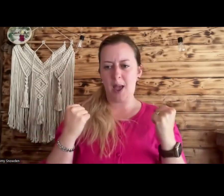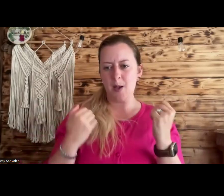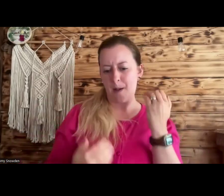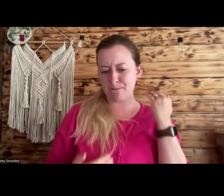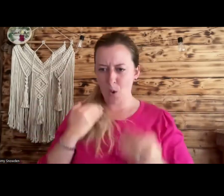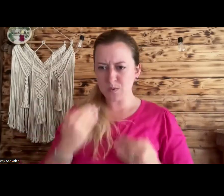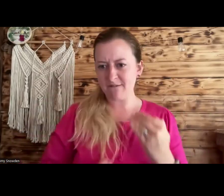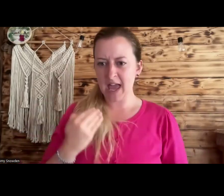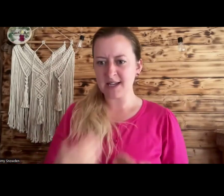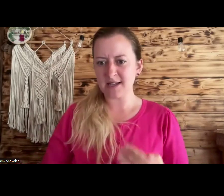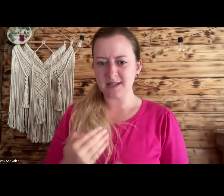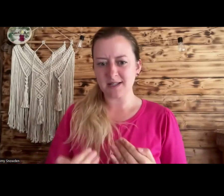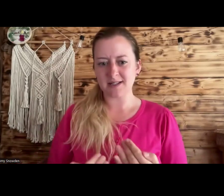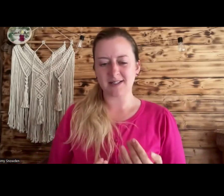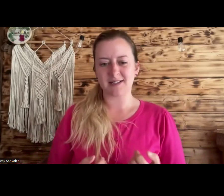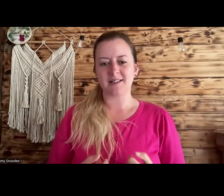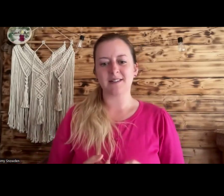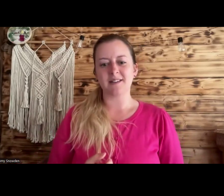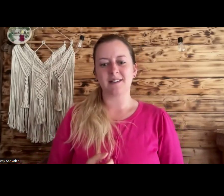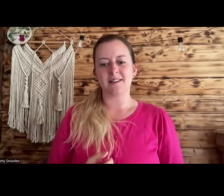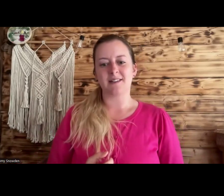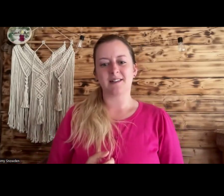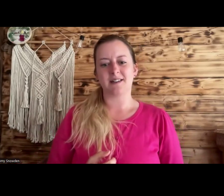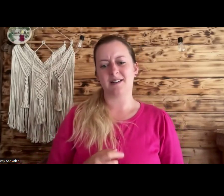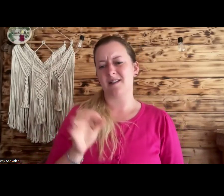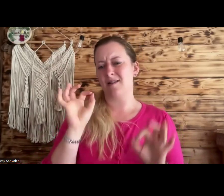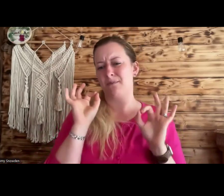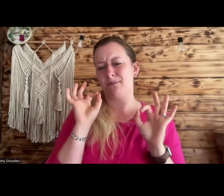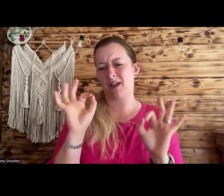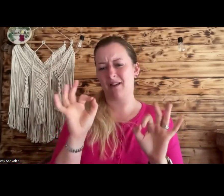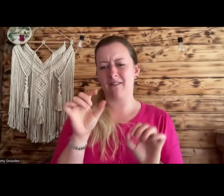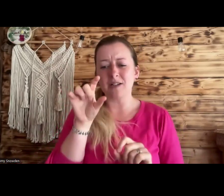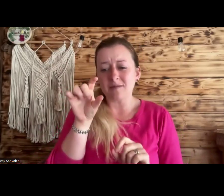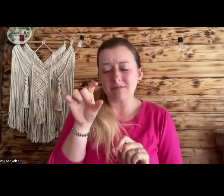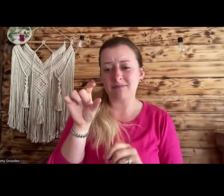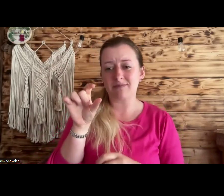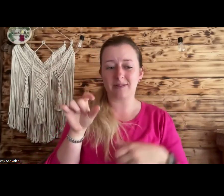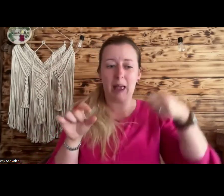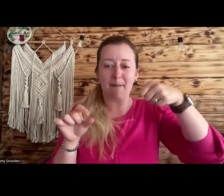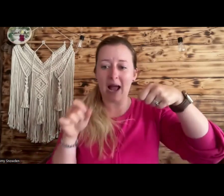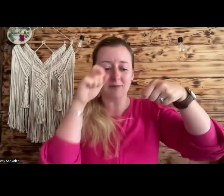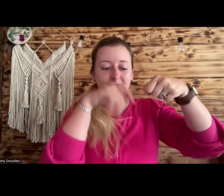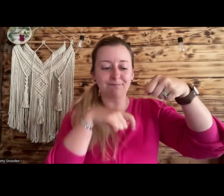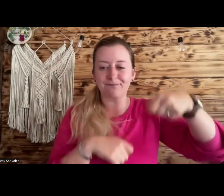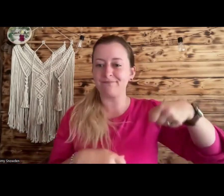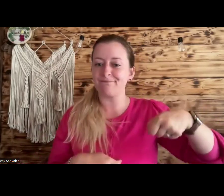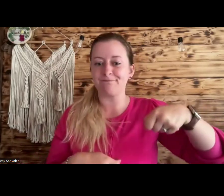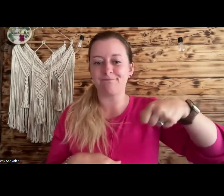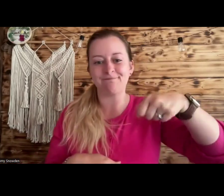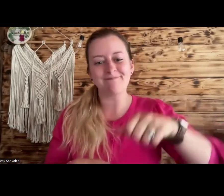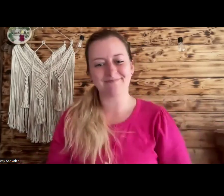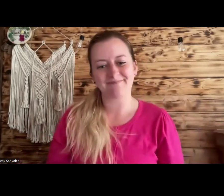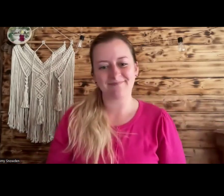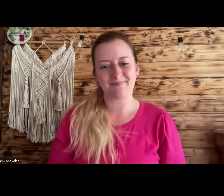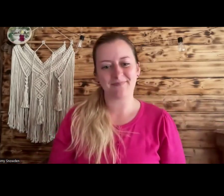going to really help us, and it's a perfect little oil to carry even in our bags. And that's what I found helps